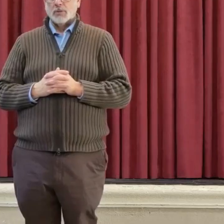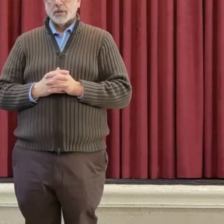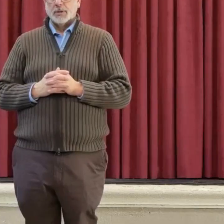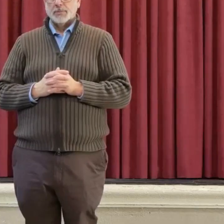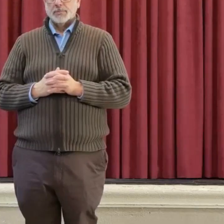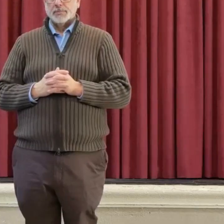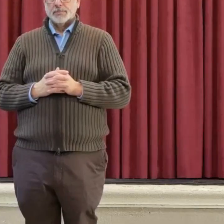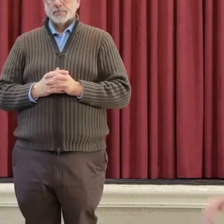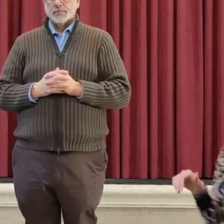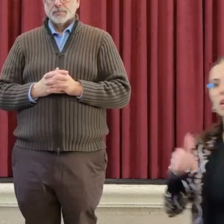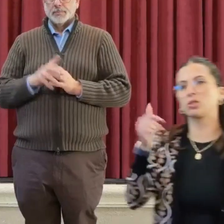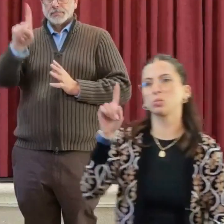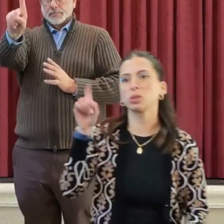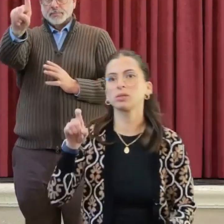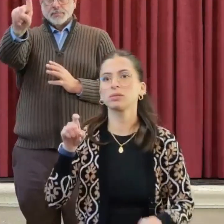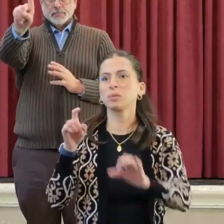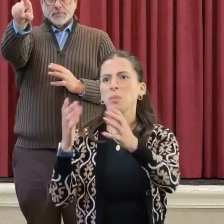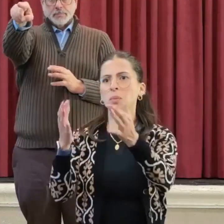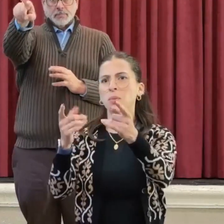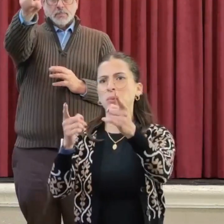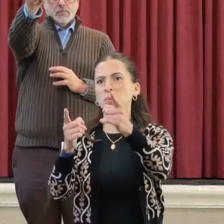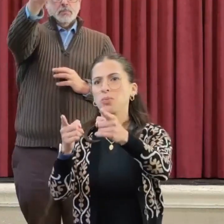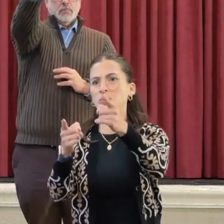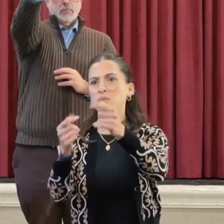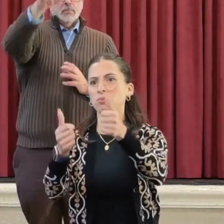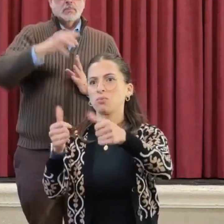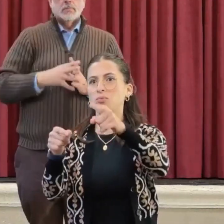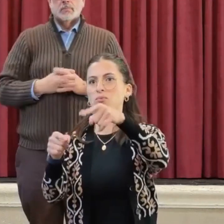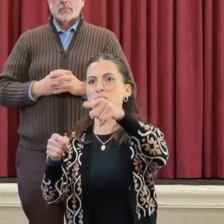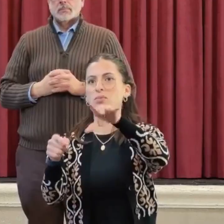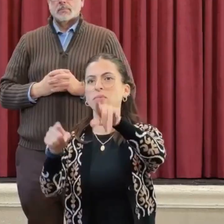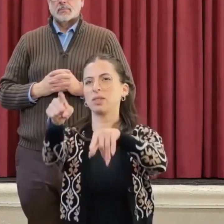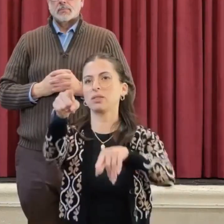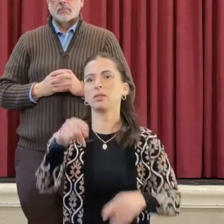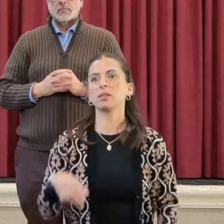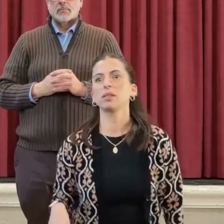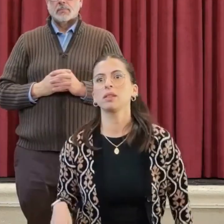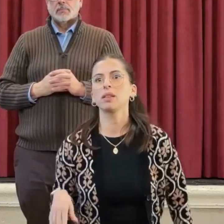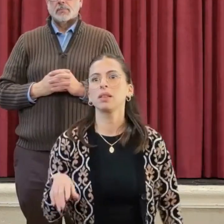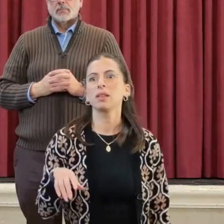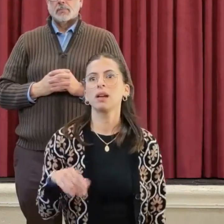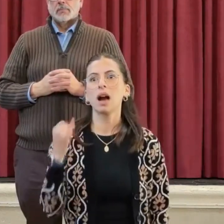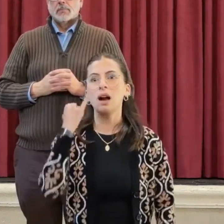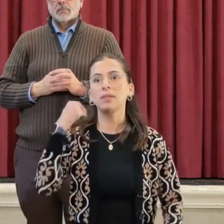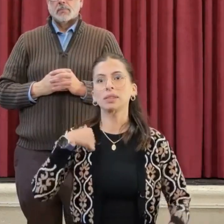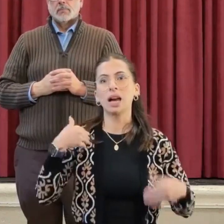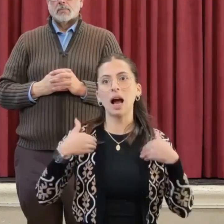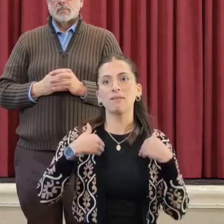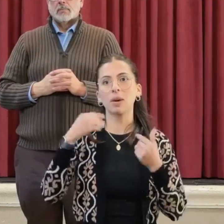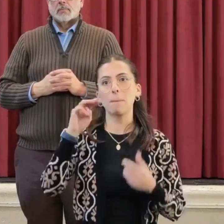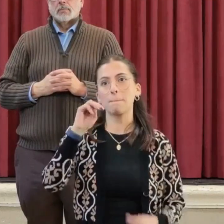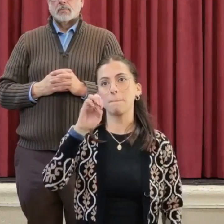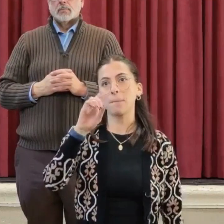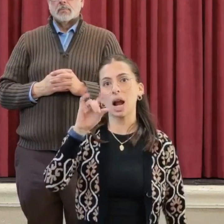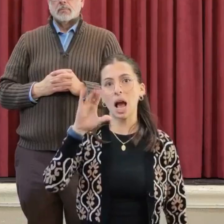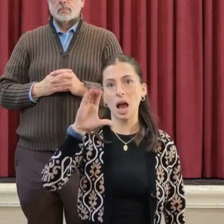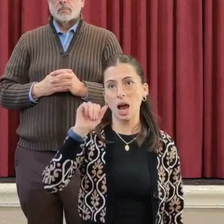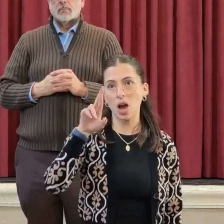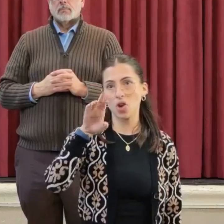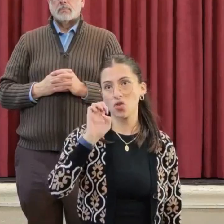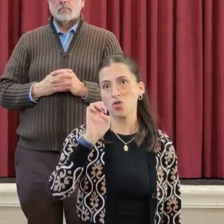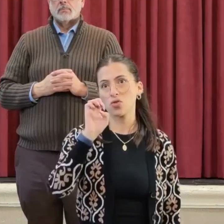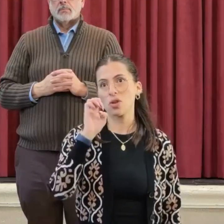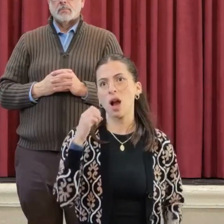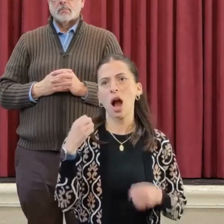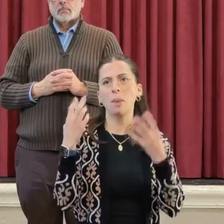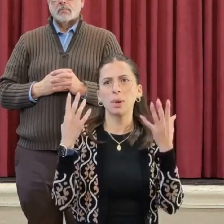Question over here. Another question from the audience, hold on, we're just trying to decide which one's gonna ask first, okay. So if I